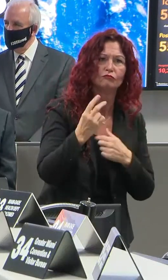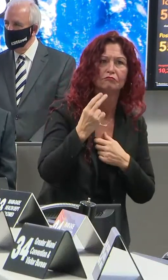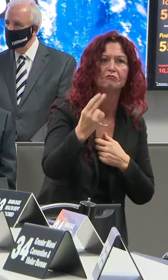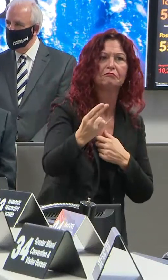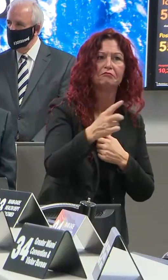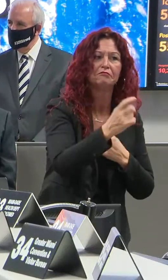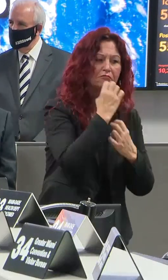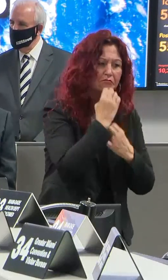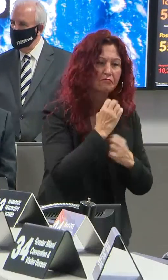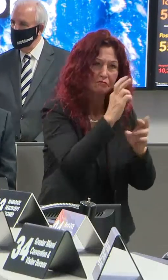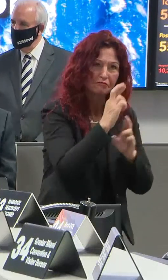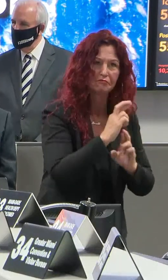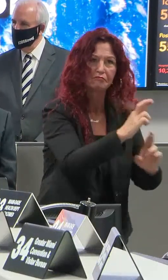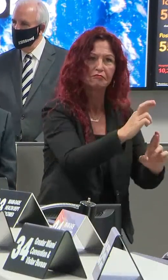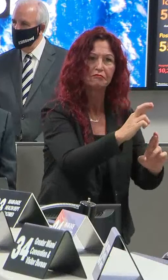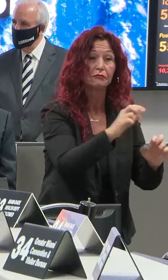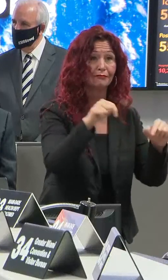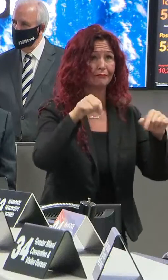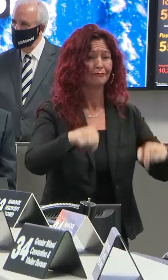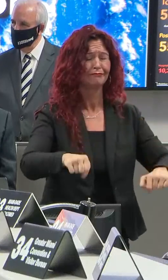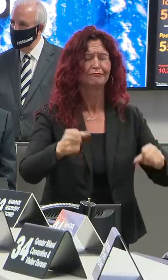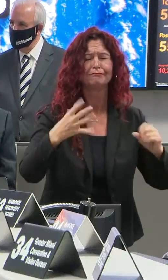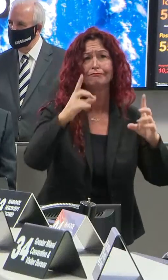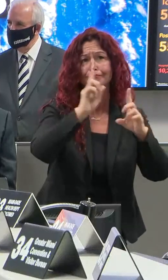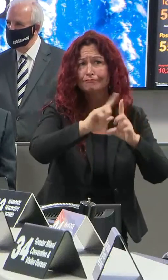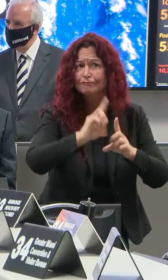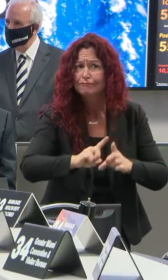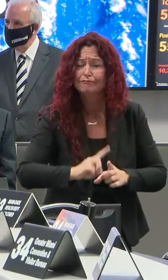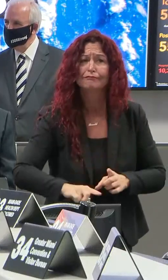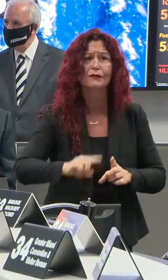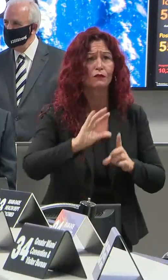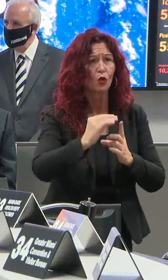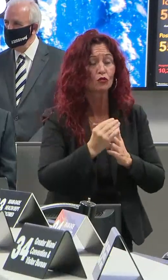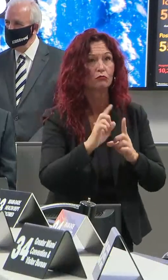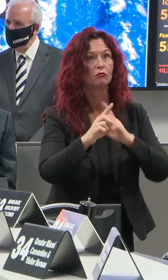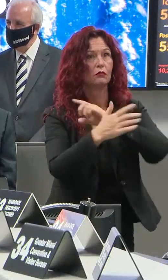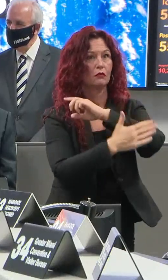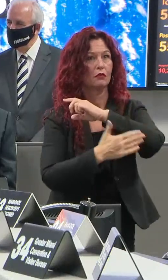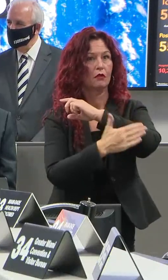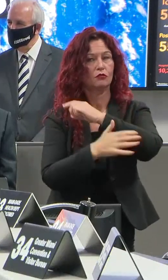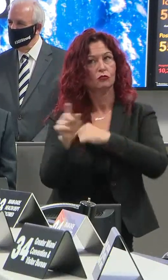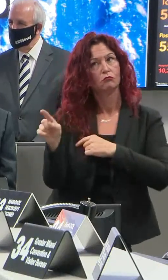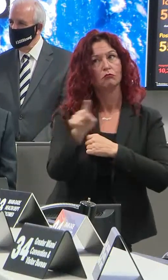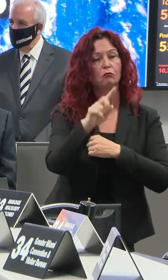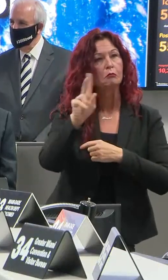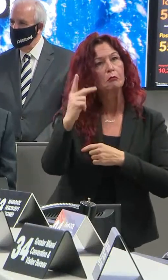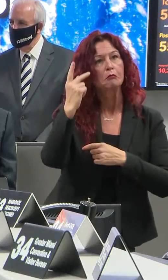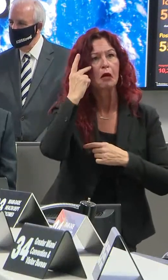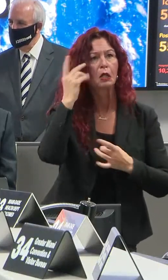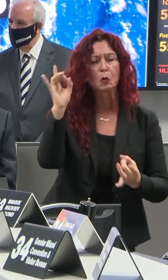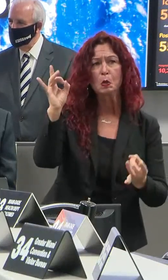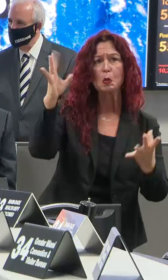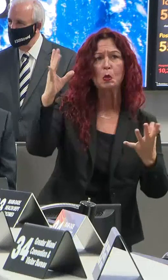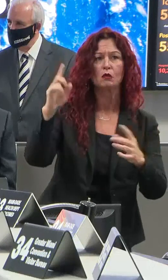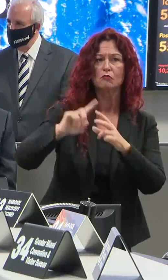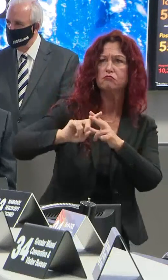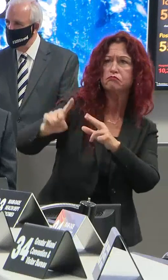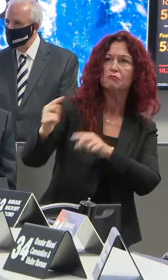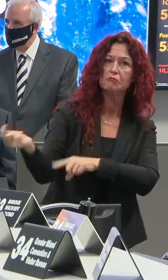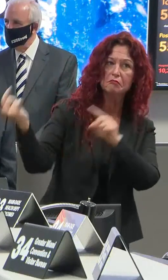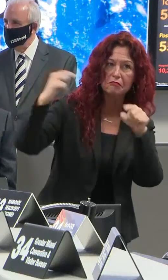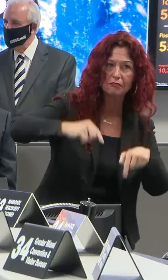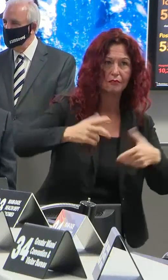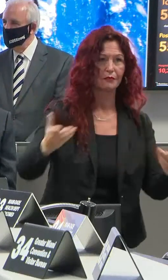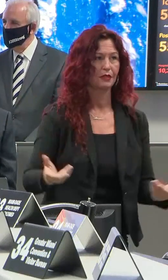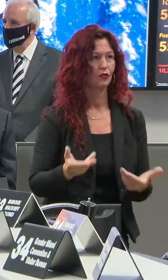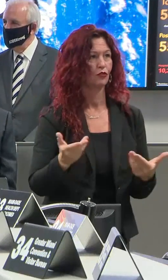Caribbean, South, and Central American nations. You know which ones. Today is not the beginning of Miami's diversity. It has always been